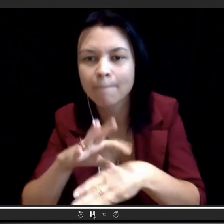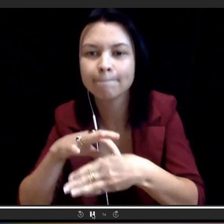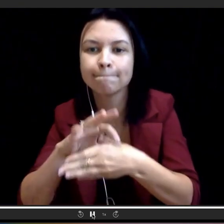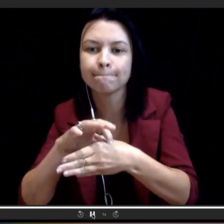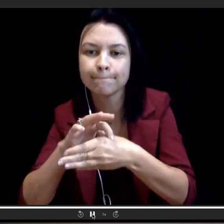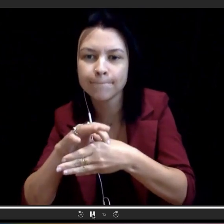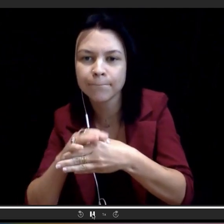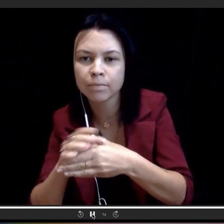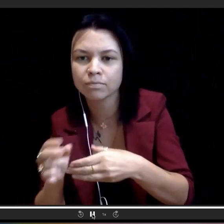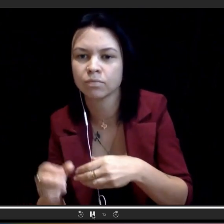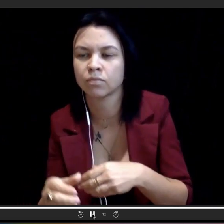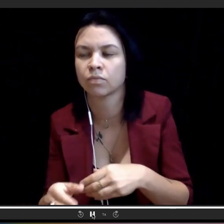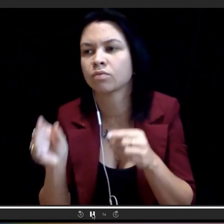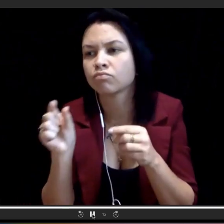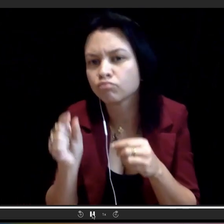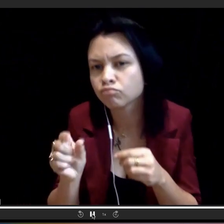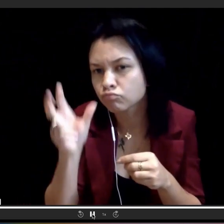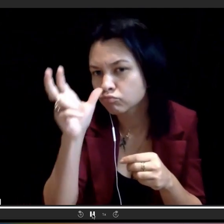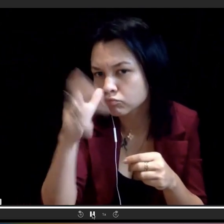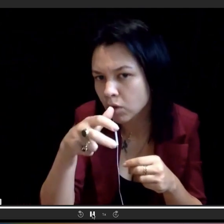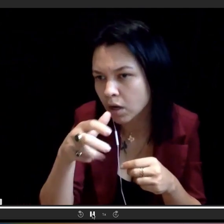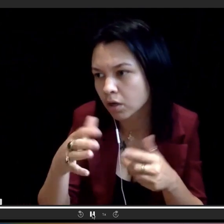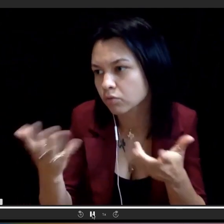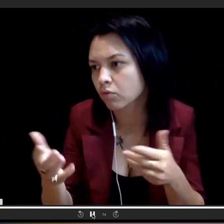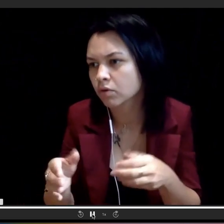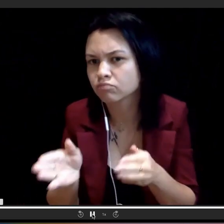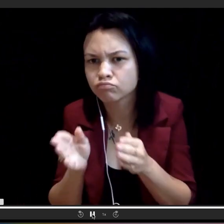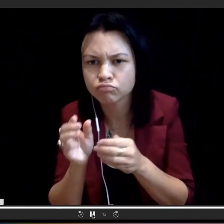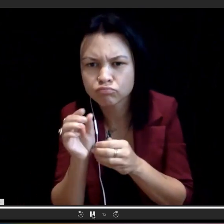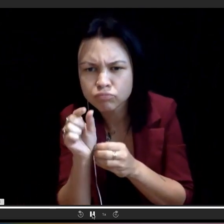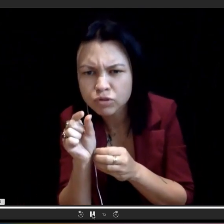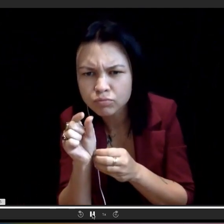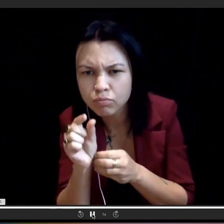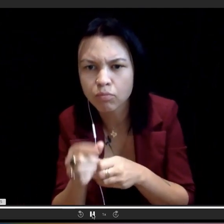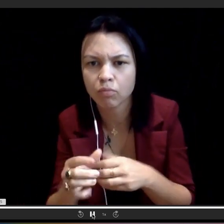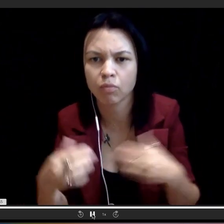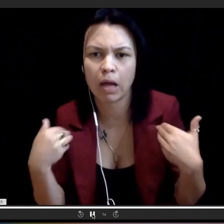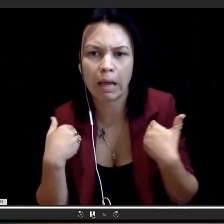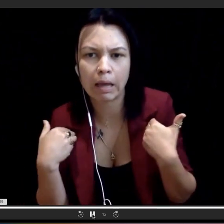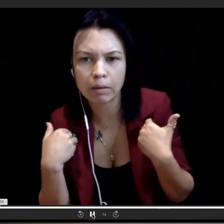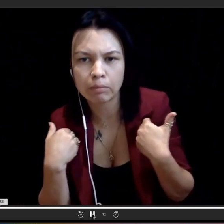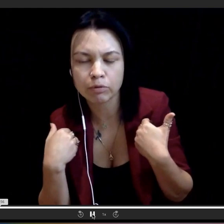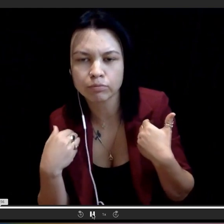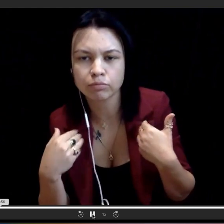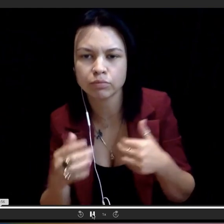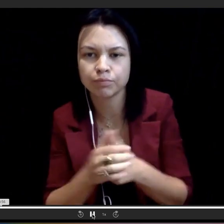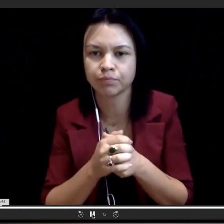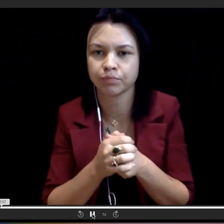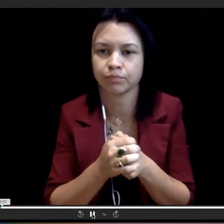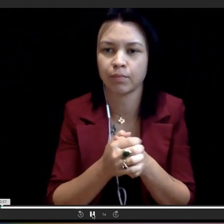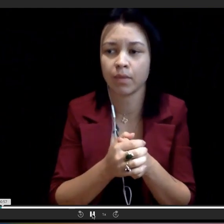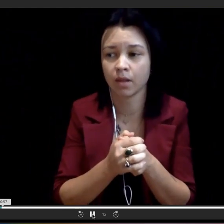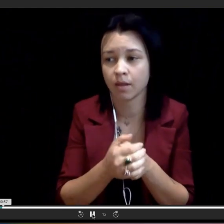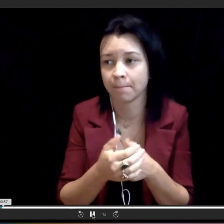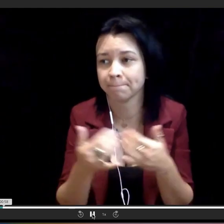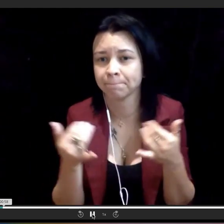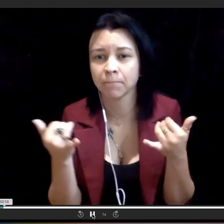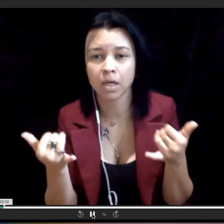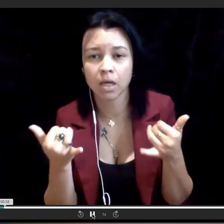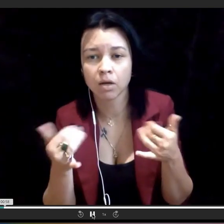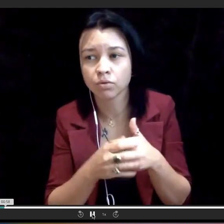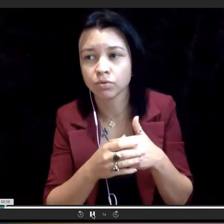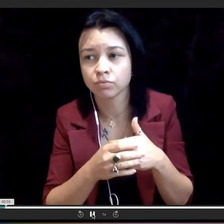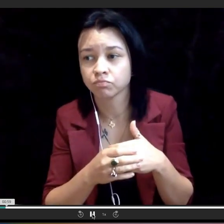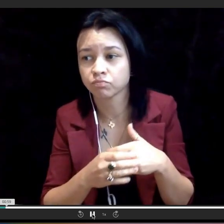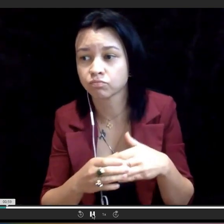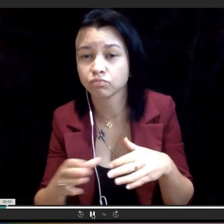basically looking for small insects and they actually catch them. So the foragers there are rather large and they have very large